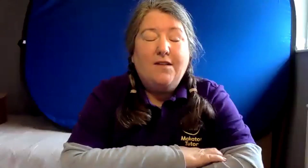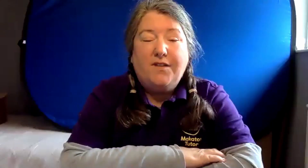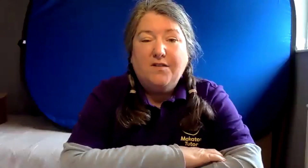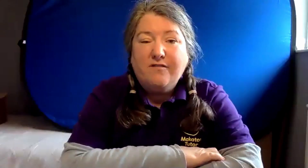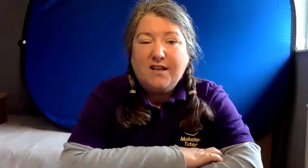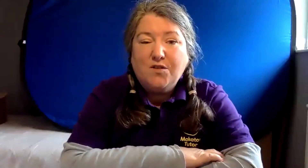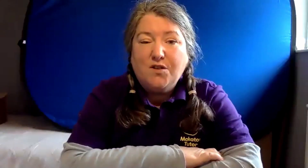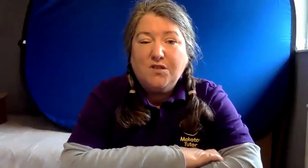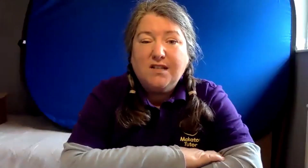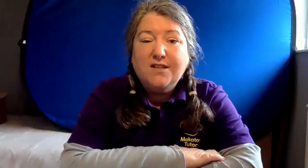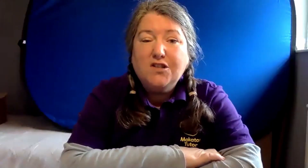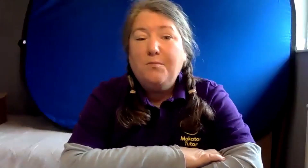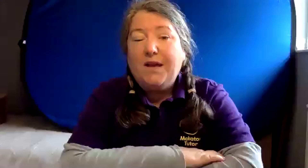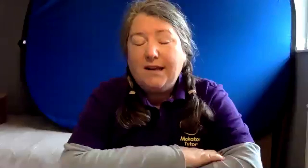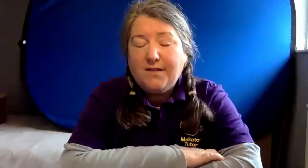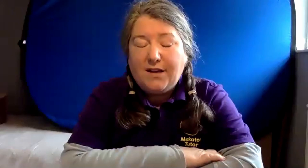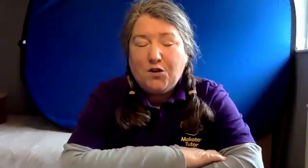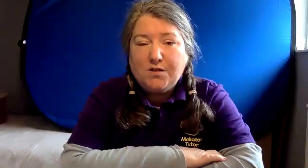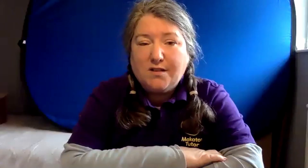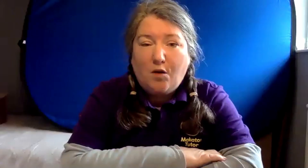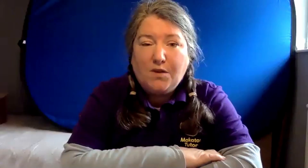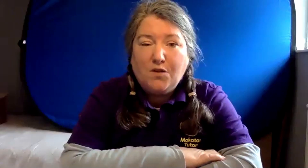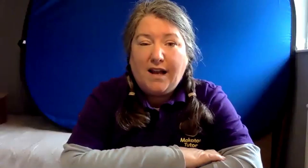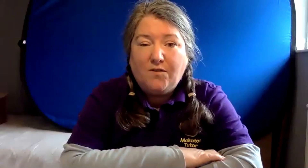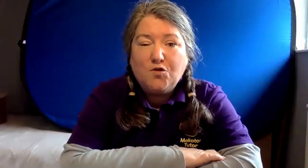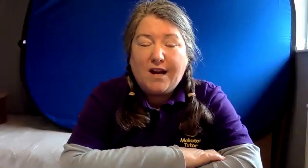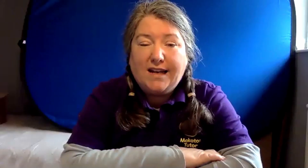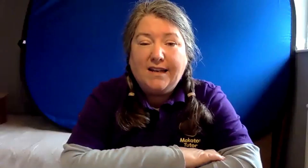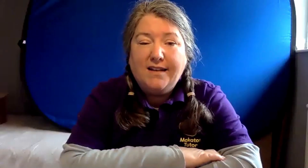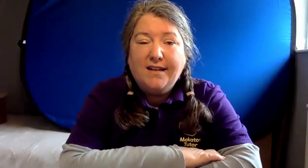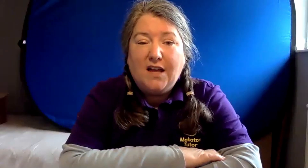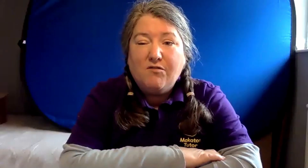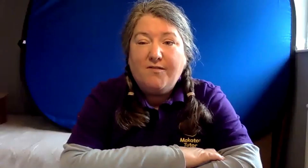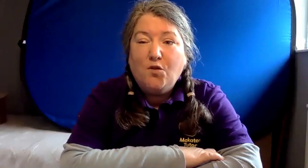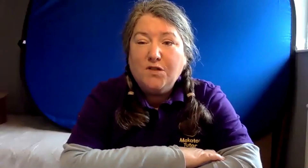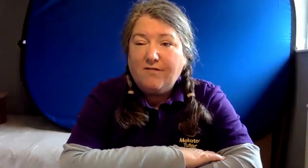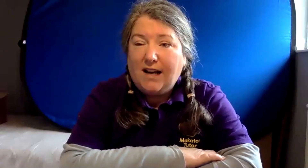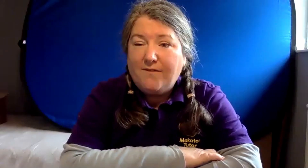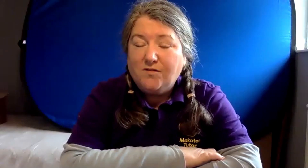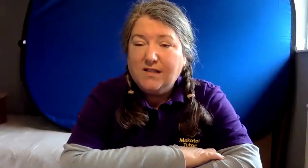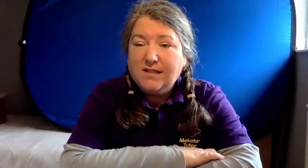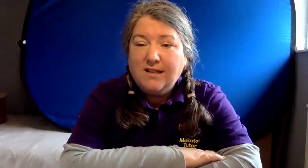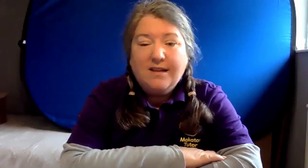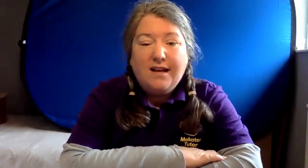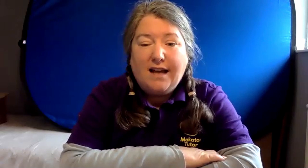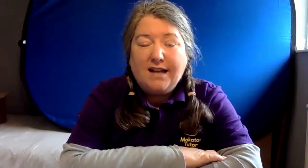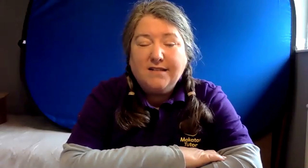feel that you're ready, you want to jump in, then you can start with your level training. And there are 4 different levels, and